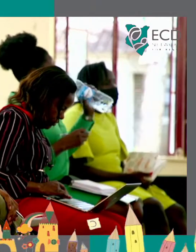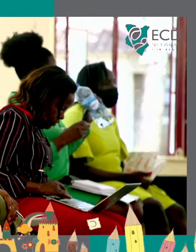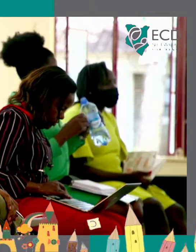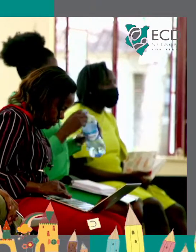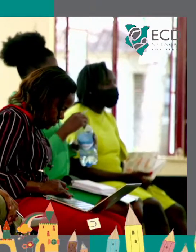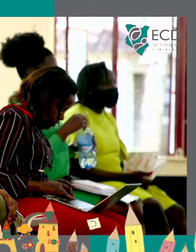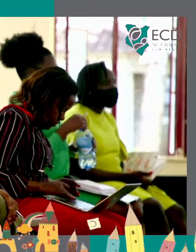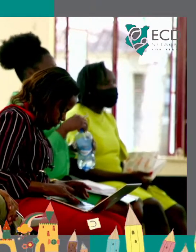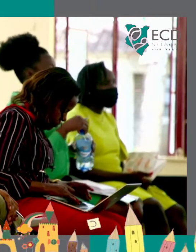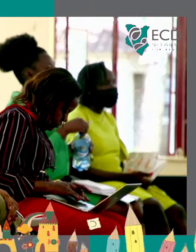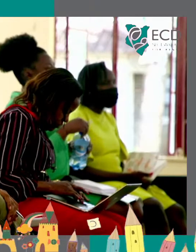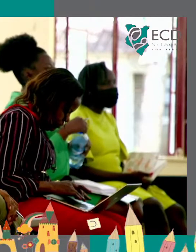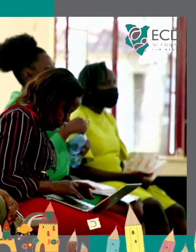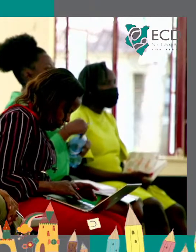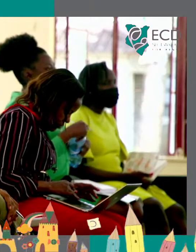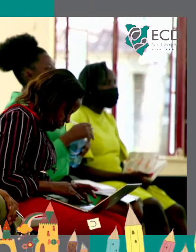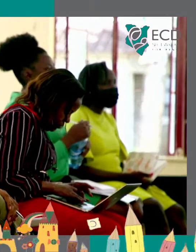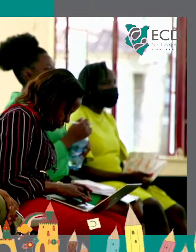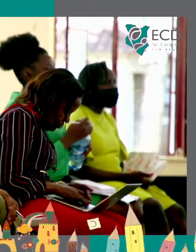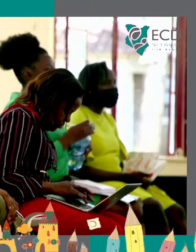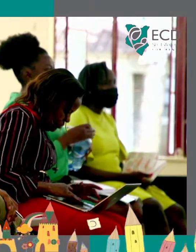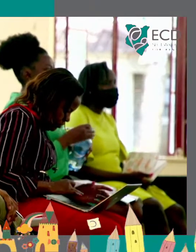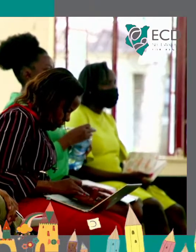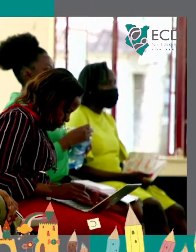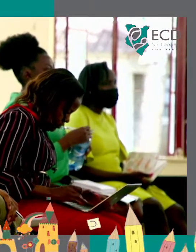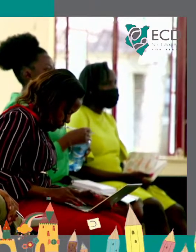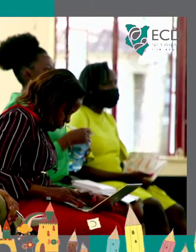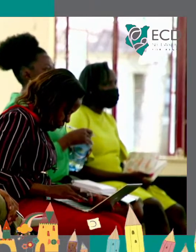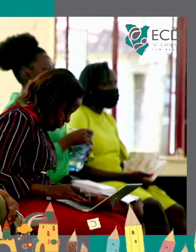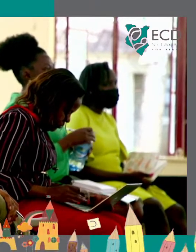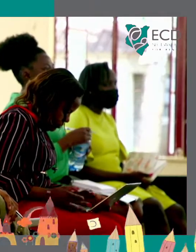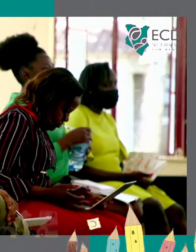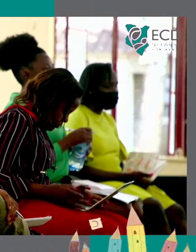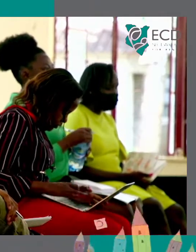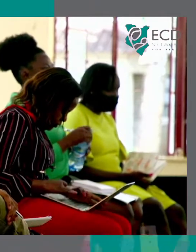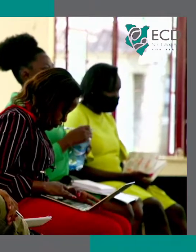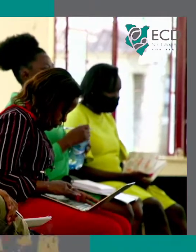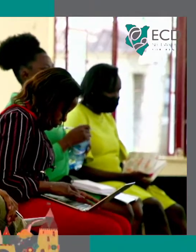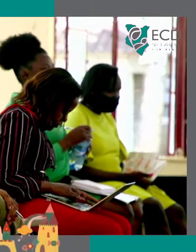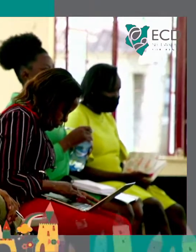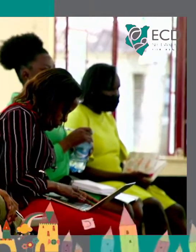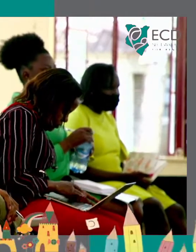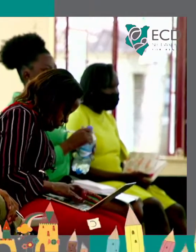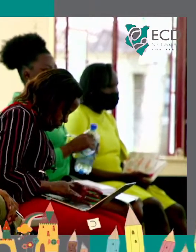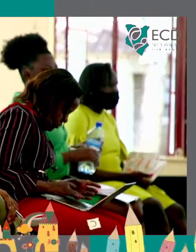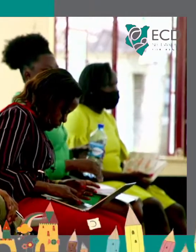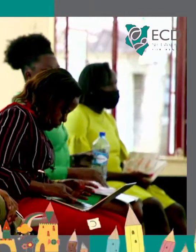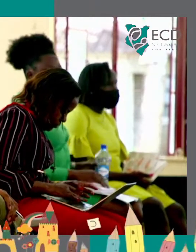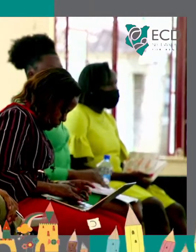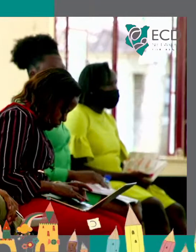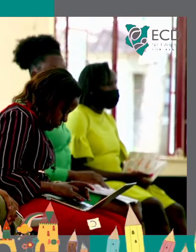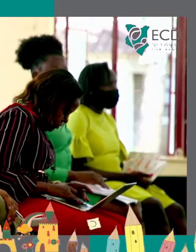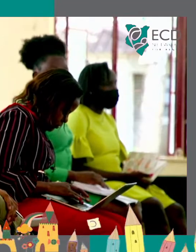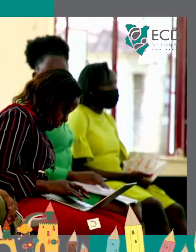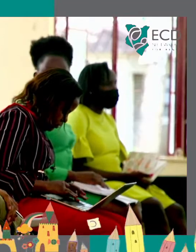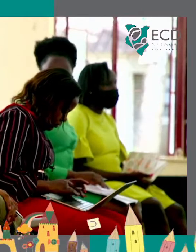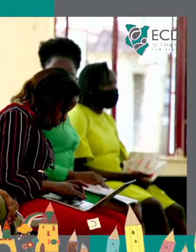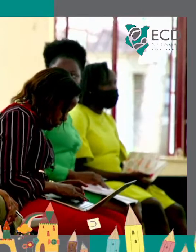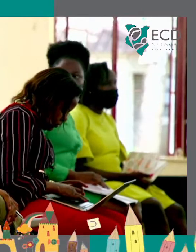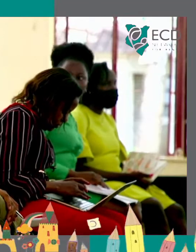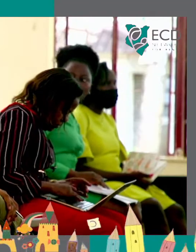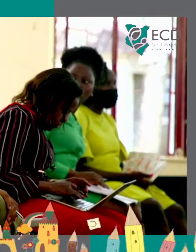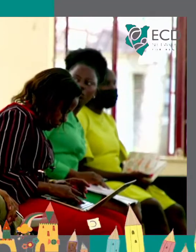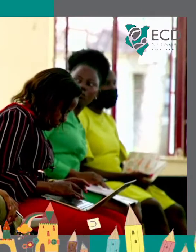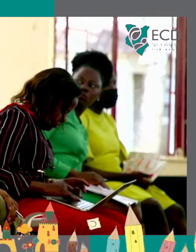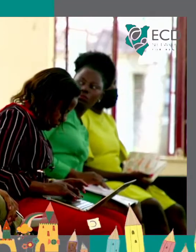reprioritization of activities, which meant that resources were also reallocated.